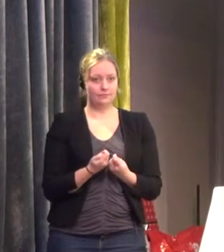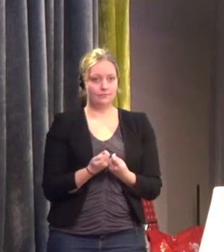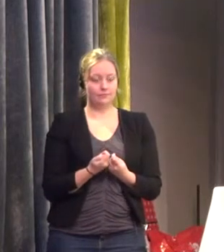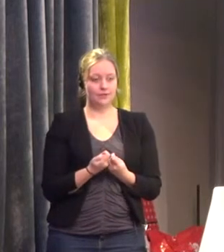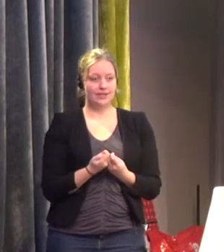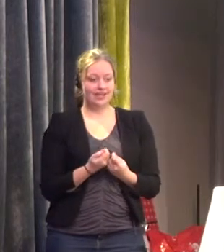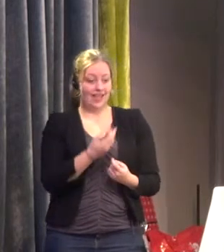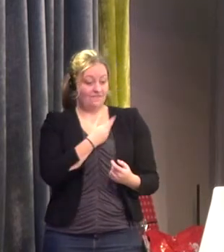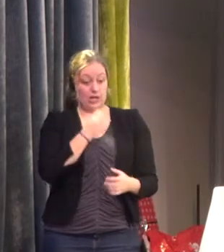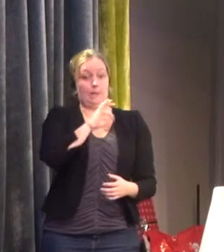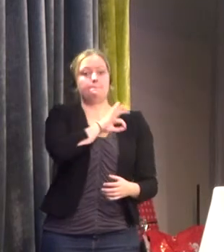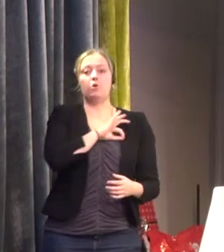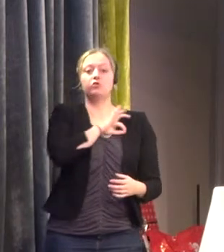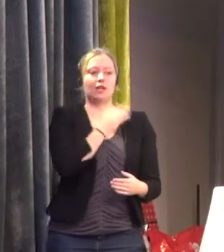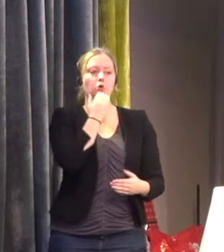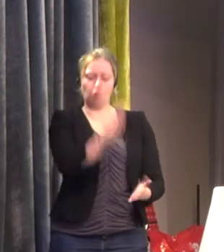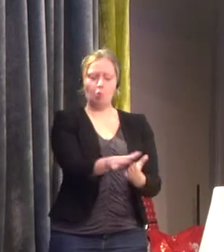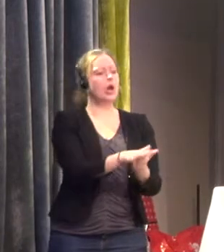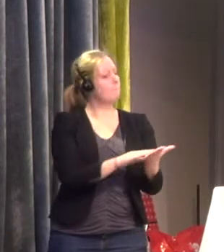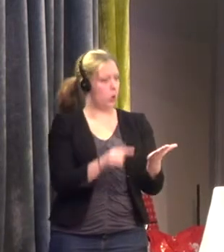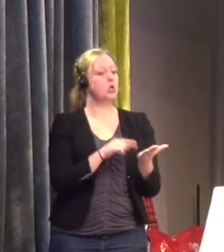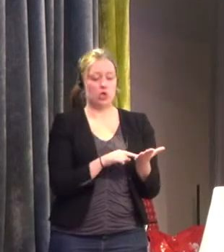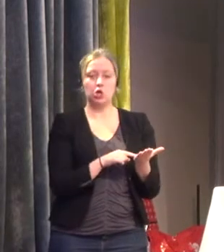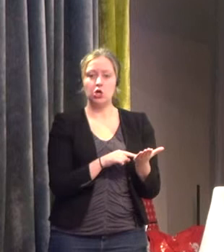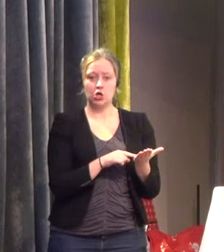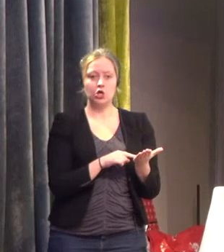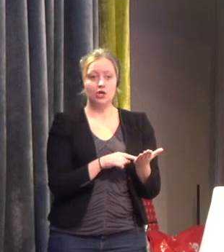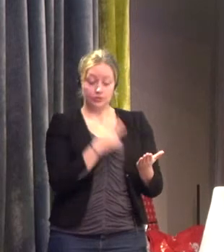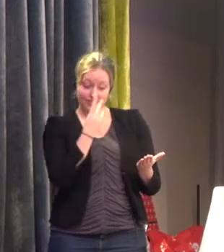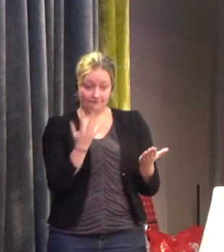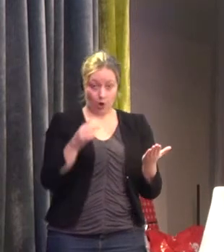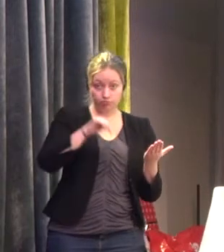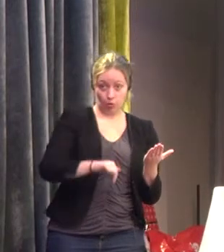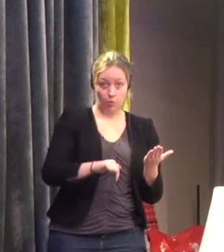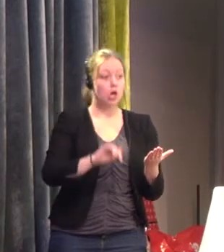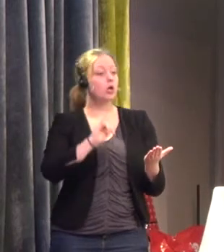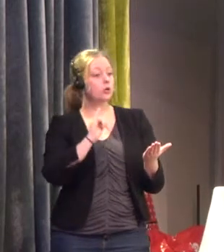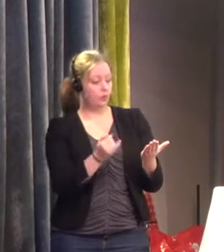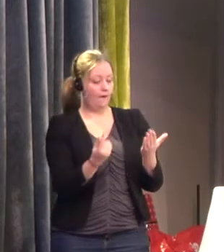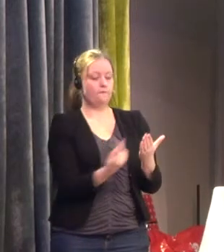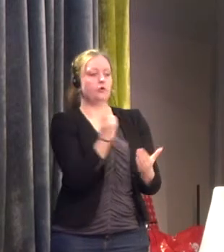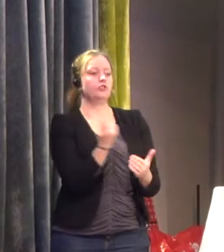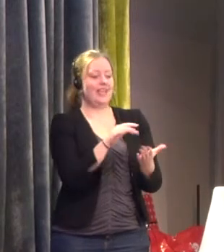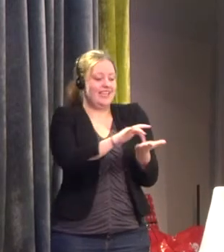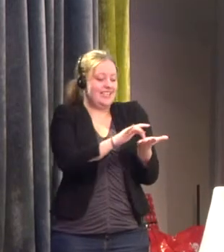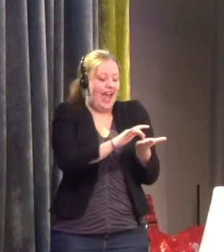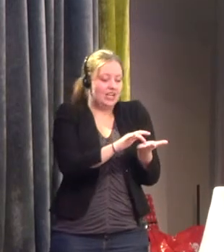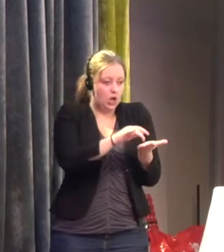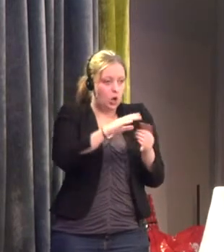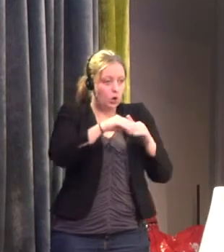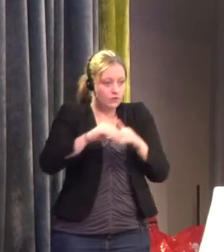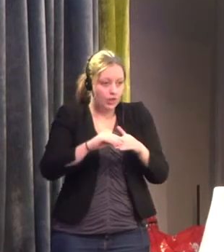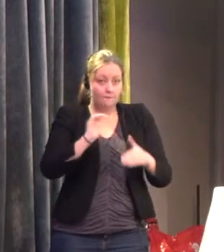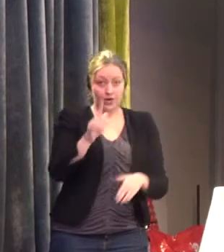professionally and thoroughly. So what we have now is the first core United Nations treaty to engage the situation of people with